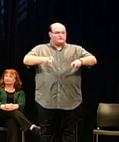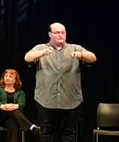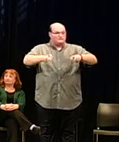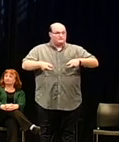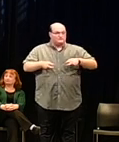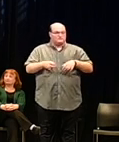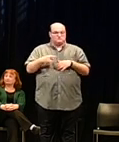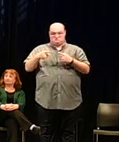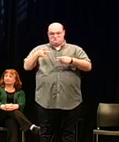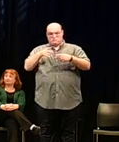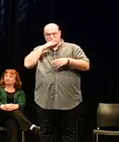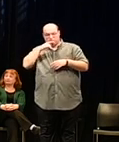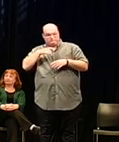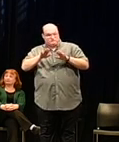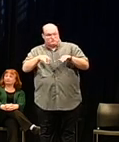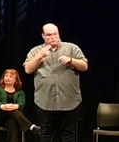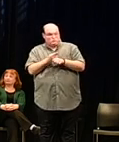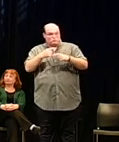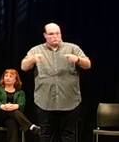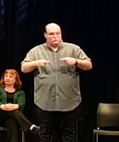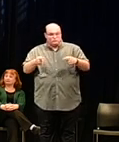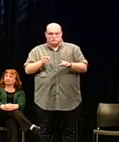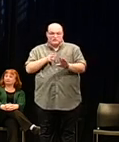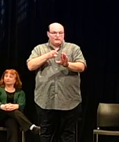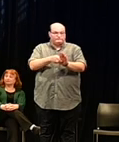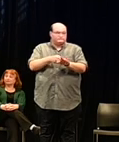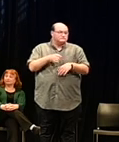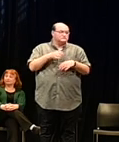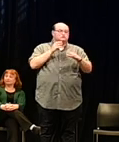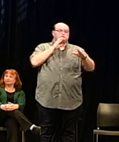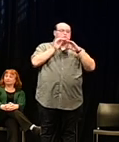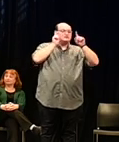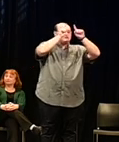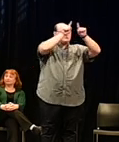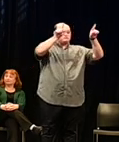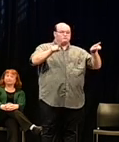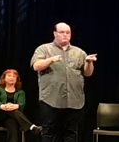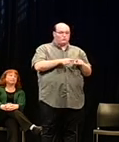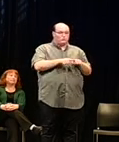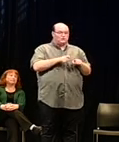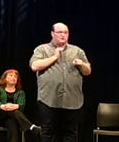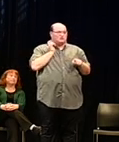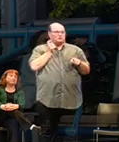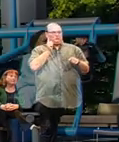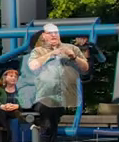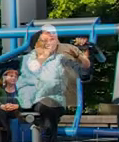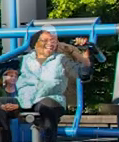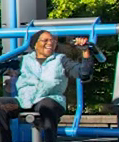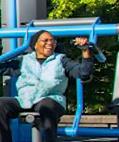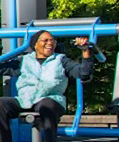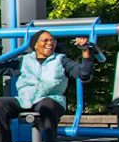use wheelchairs can participate in, a communication board for those small children who are unable